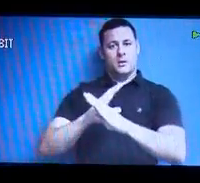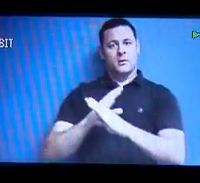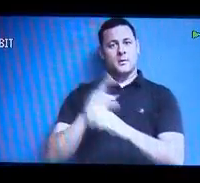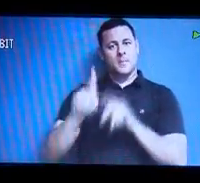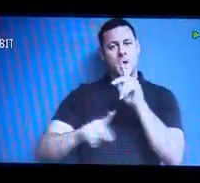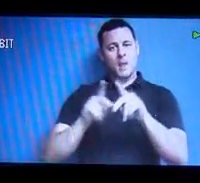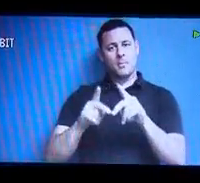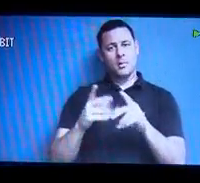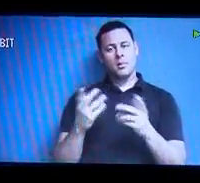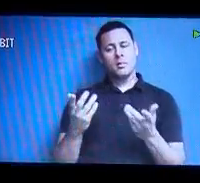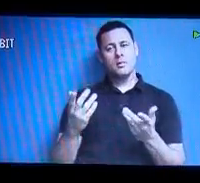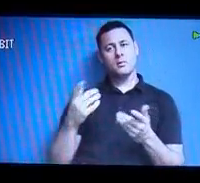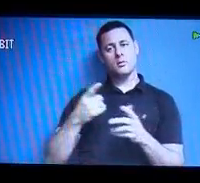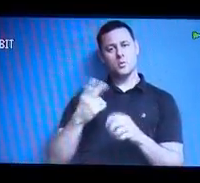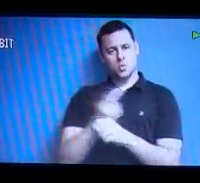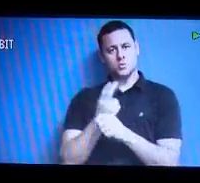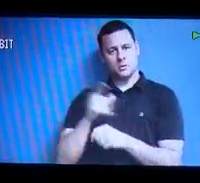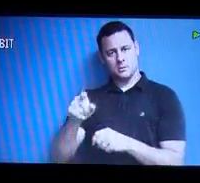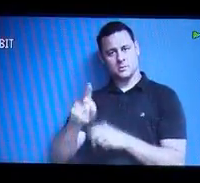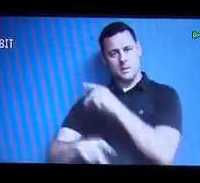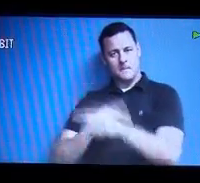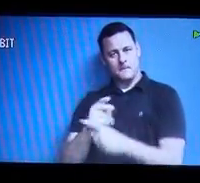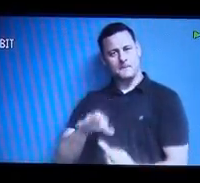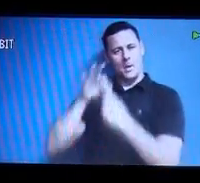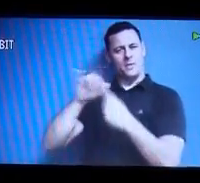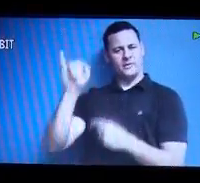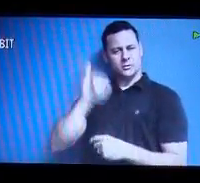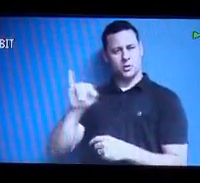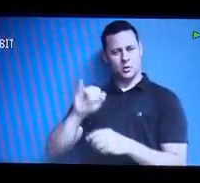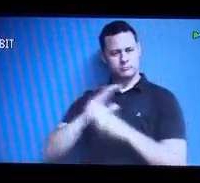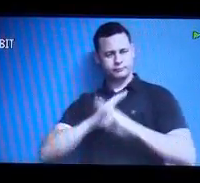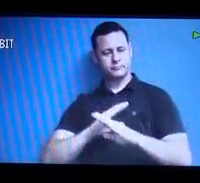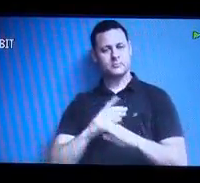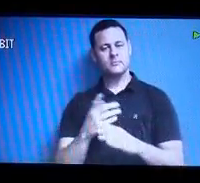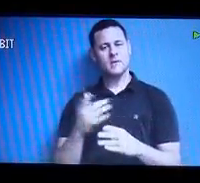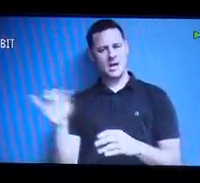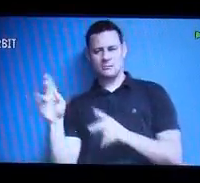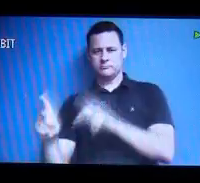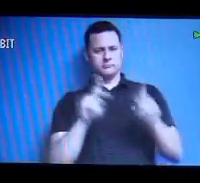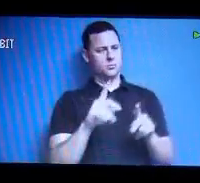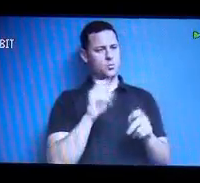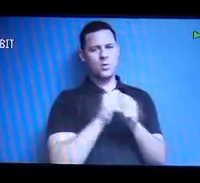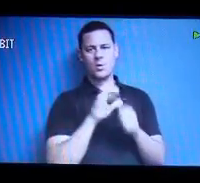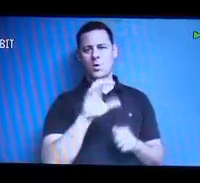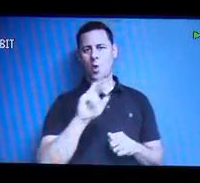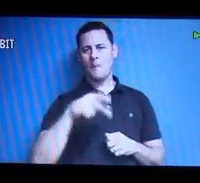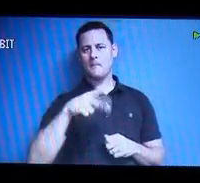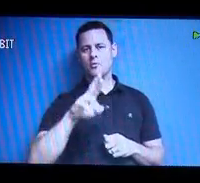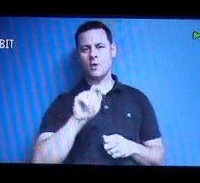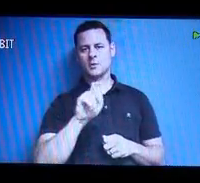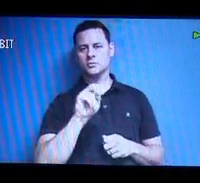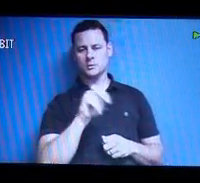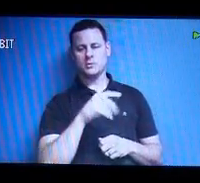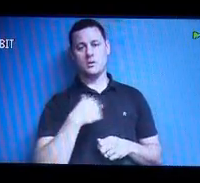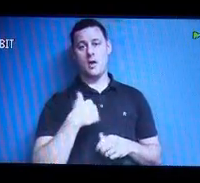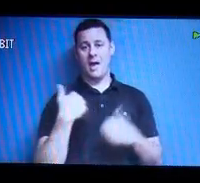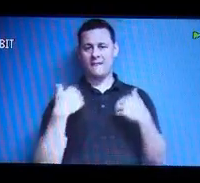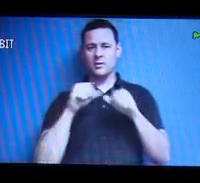theory the way we do it with corporations. So I have what I call a continuous workout mortgage. It's my